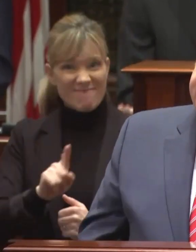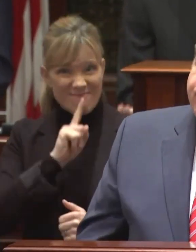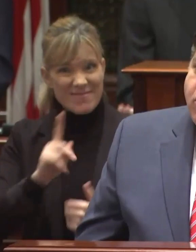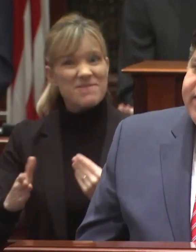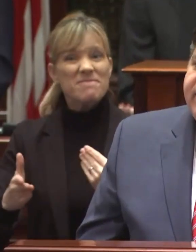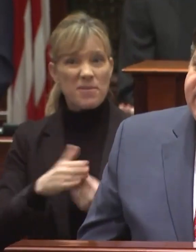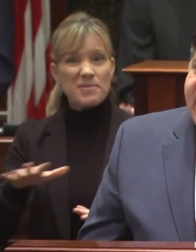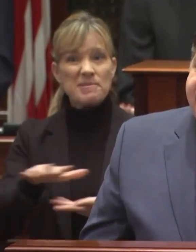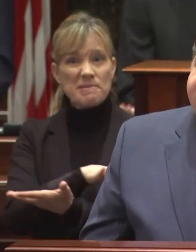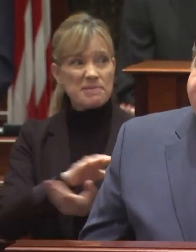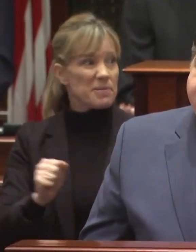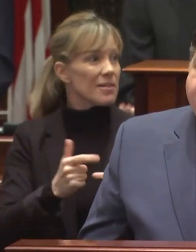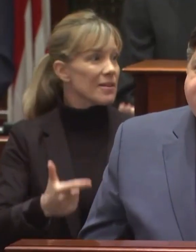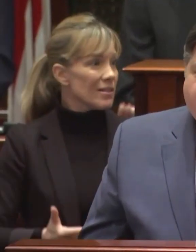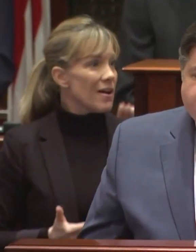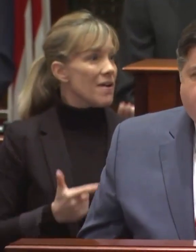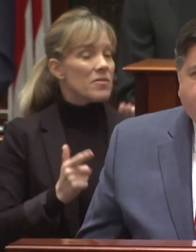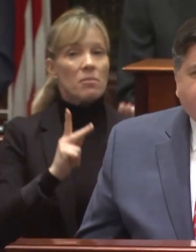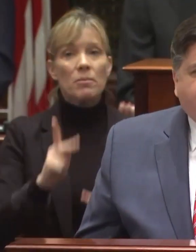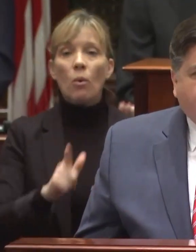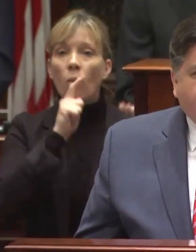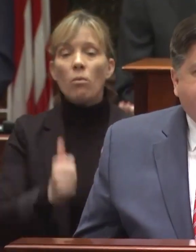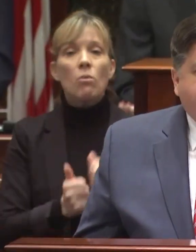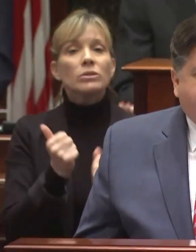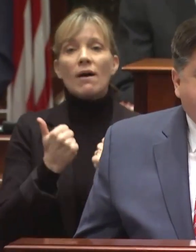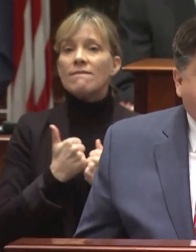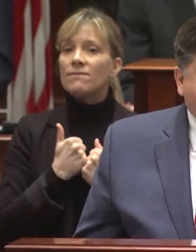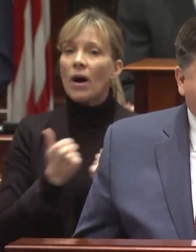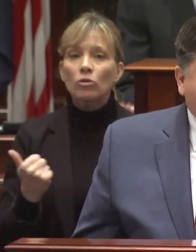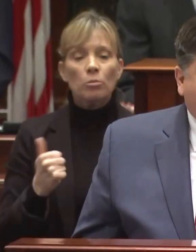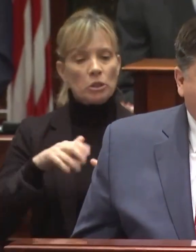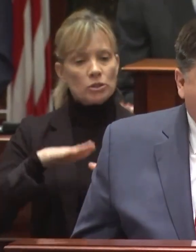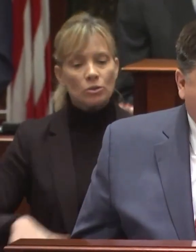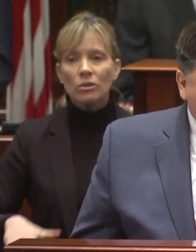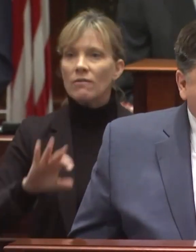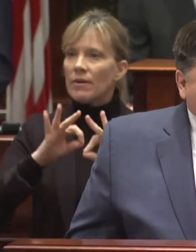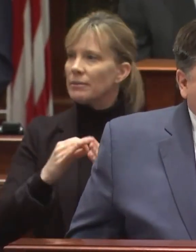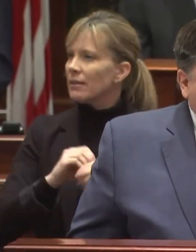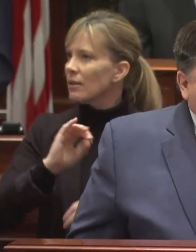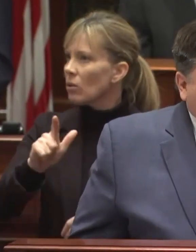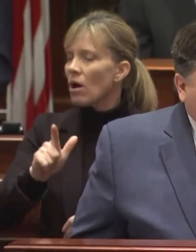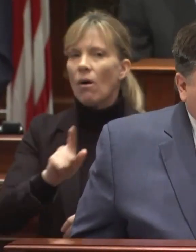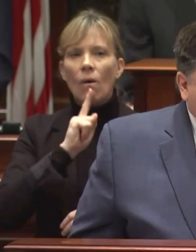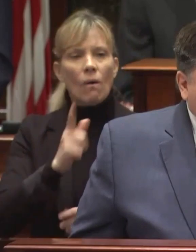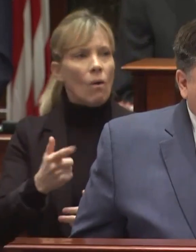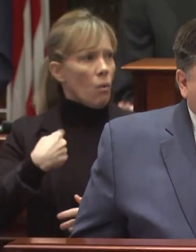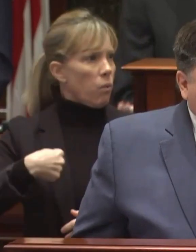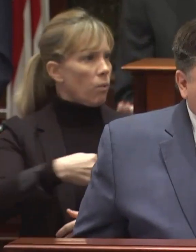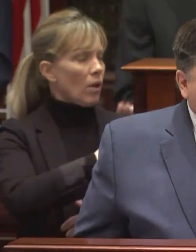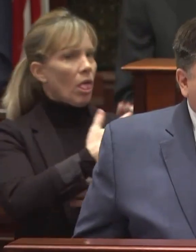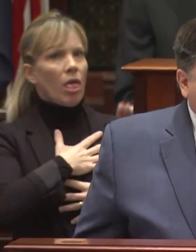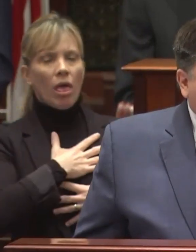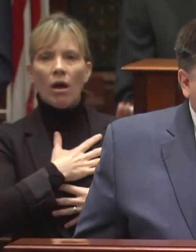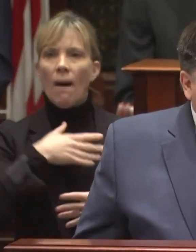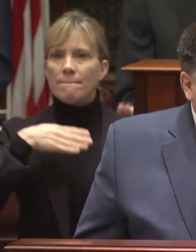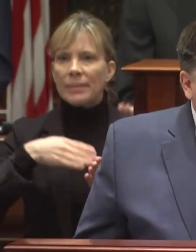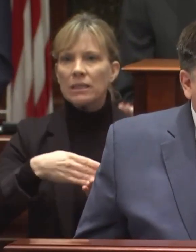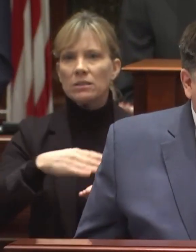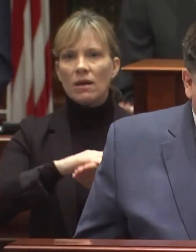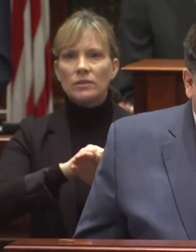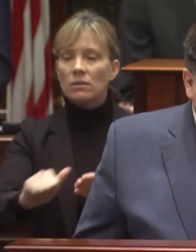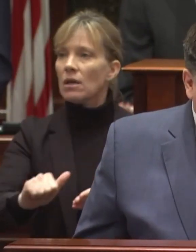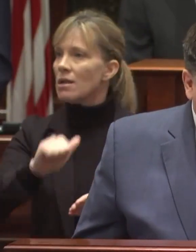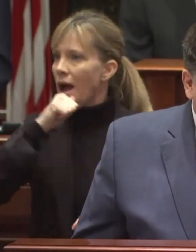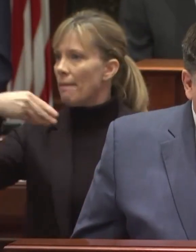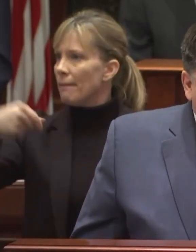nearly destroyed the lives of the most vulnerable children and families in Illinois, and it left all of us with billions of dollars in